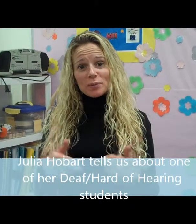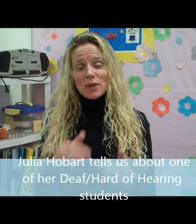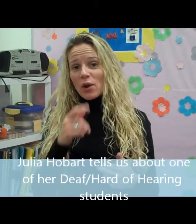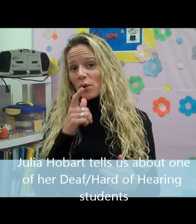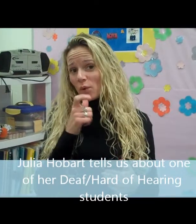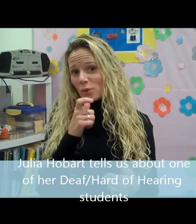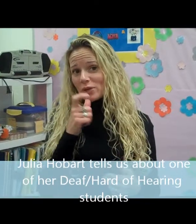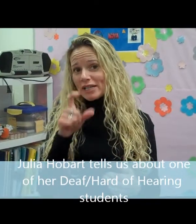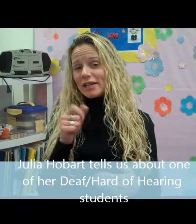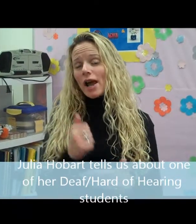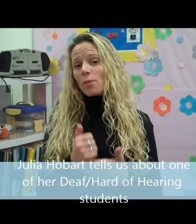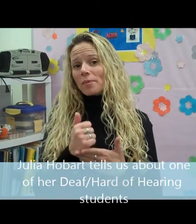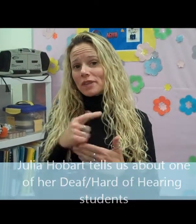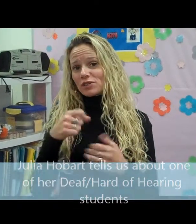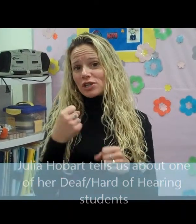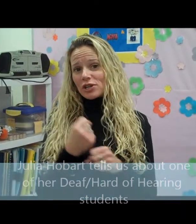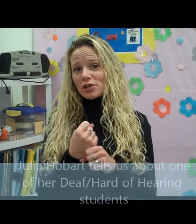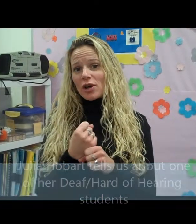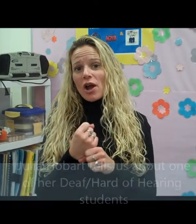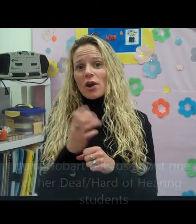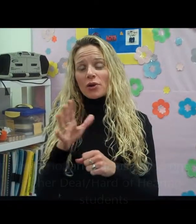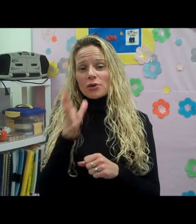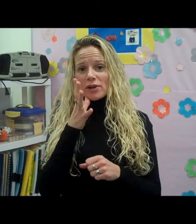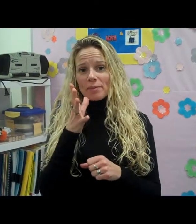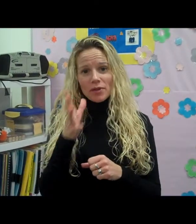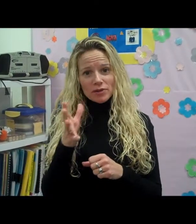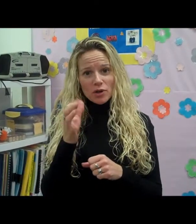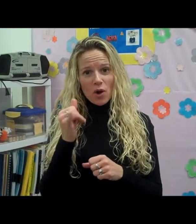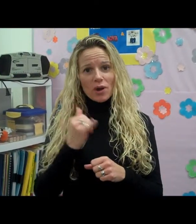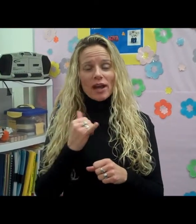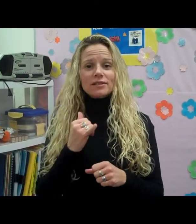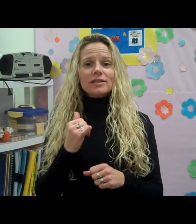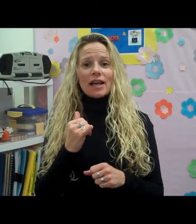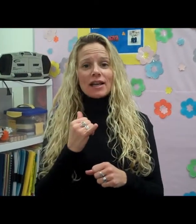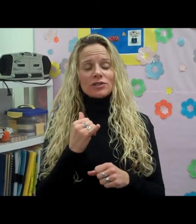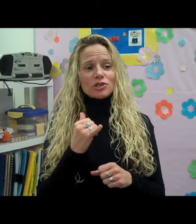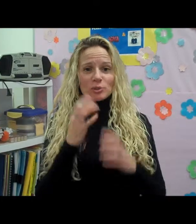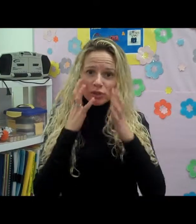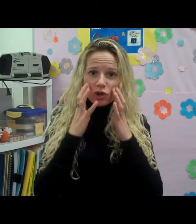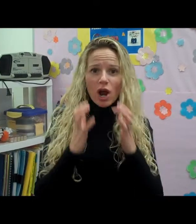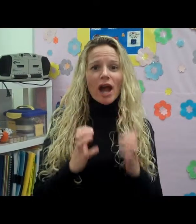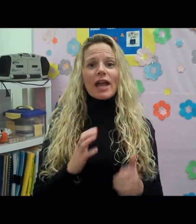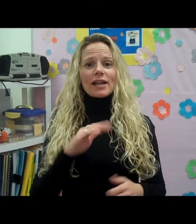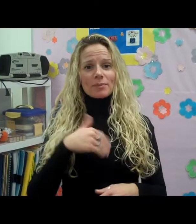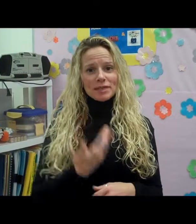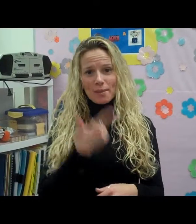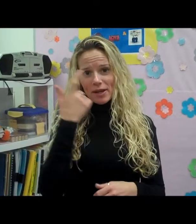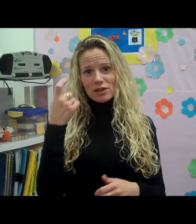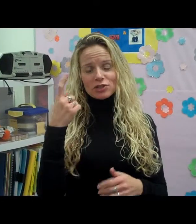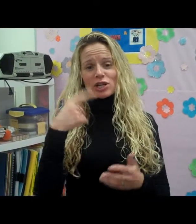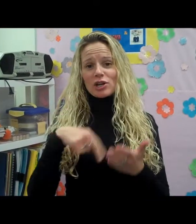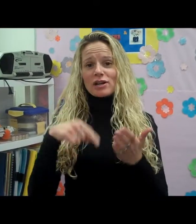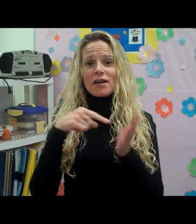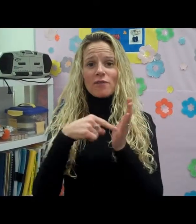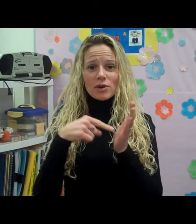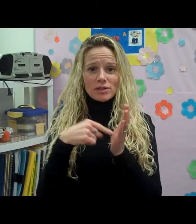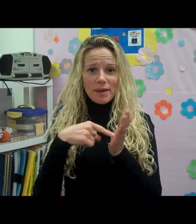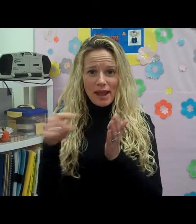who needed help this year. Her grandmother called us and she was crying and upset because she couldn't afford to pay